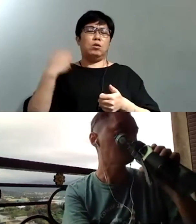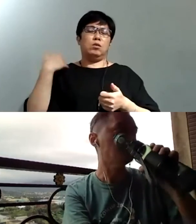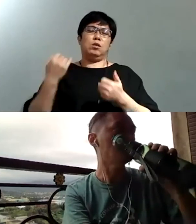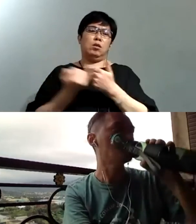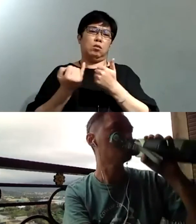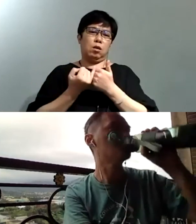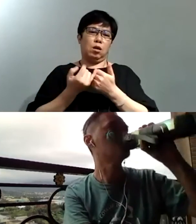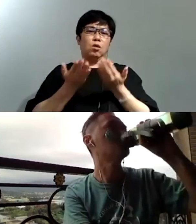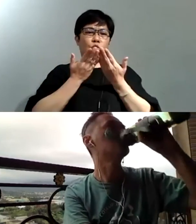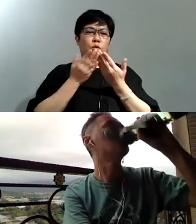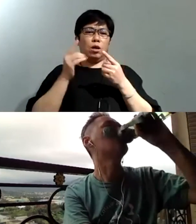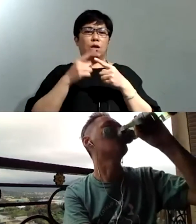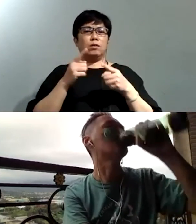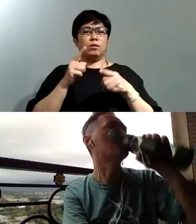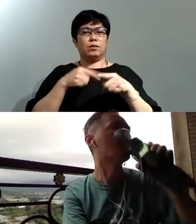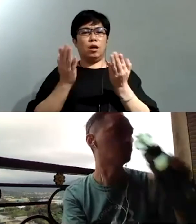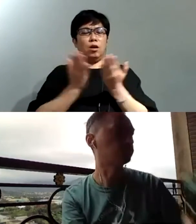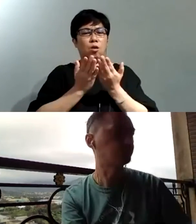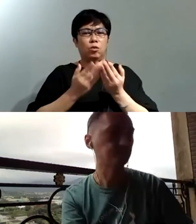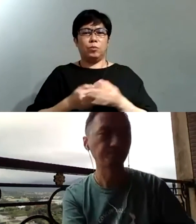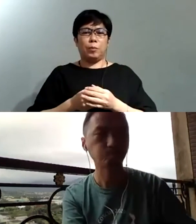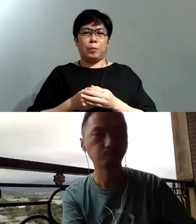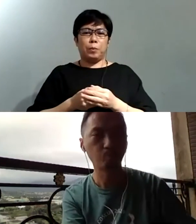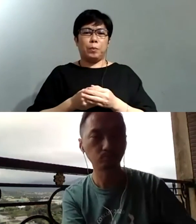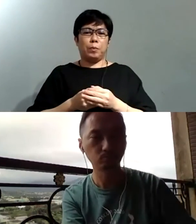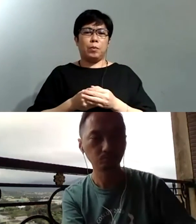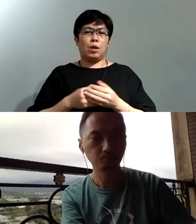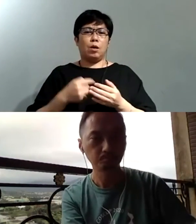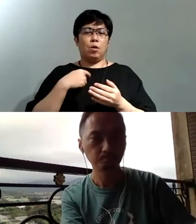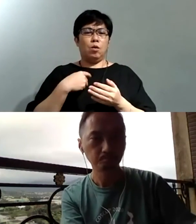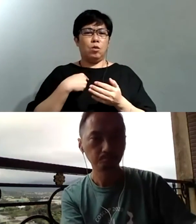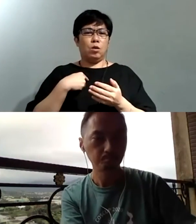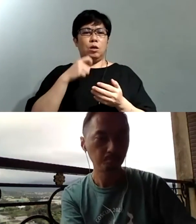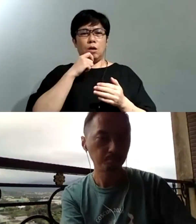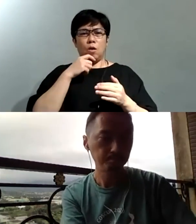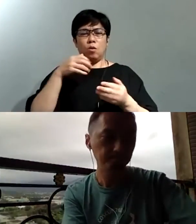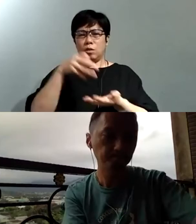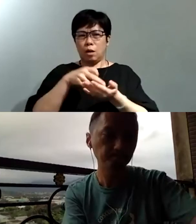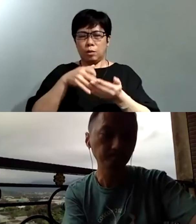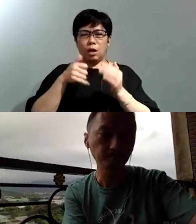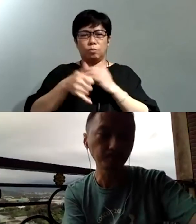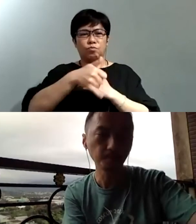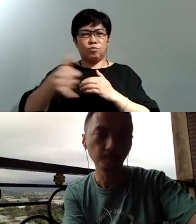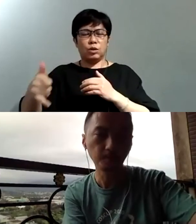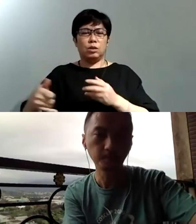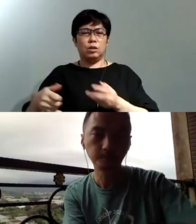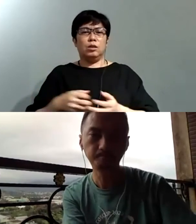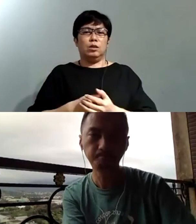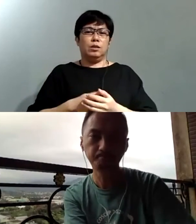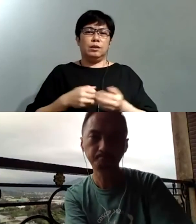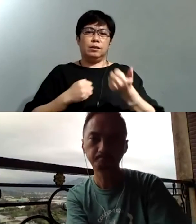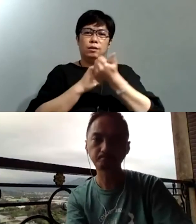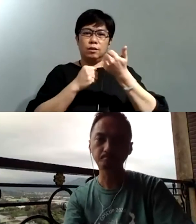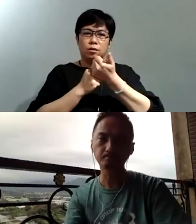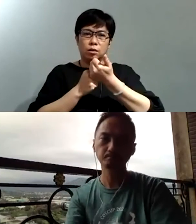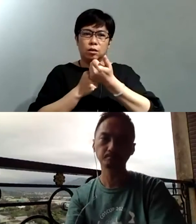joined in to support the idea of reunification with China. We believe that something positive is going